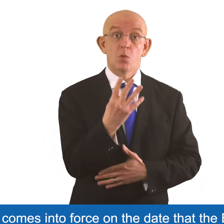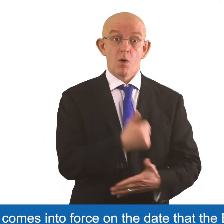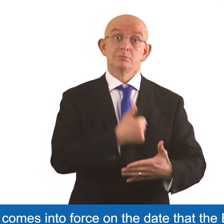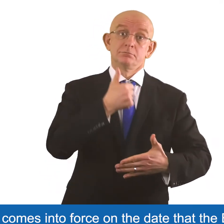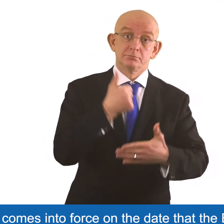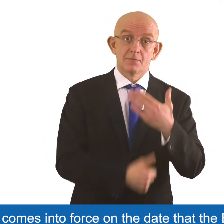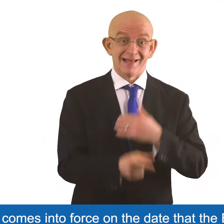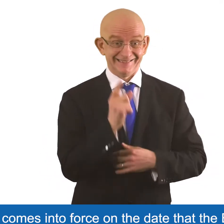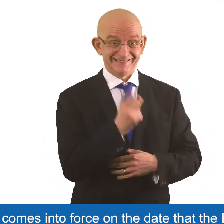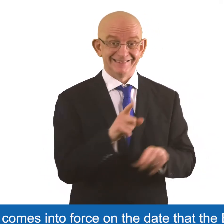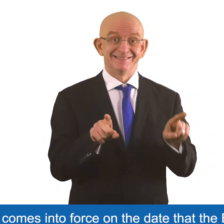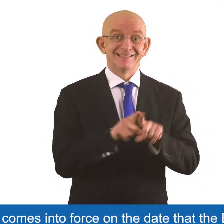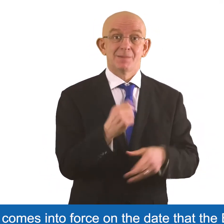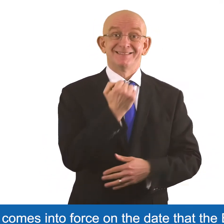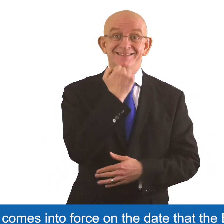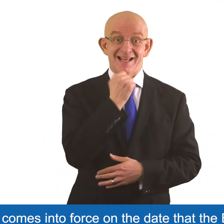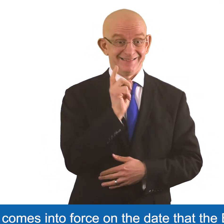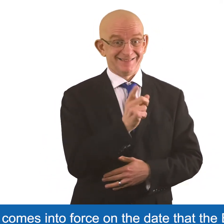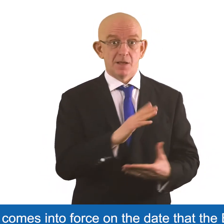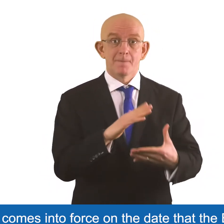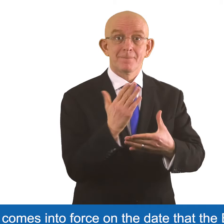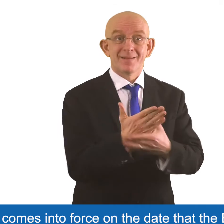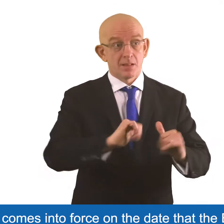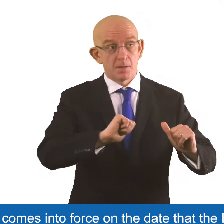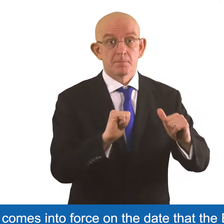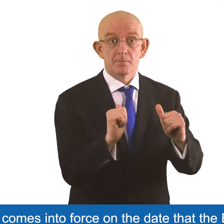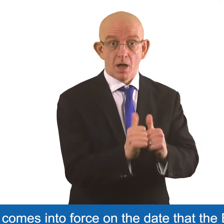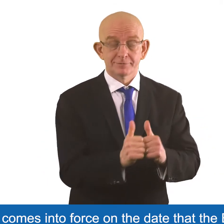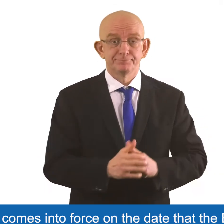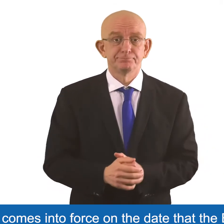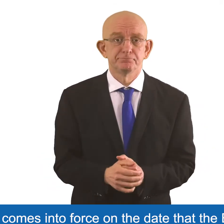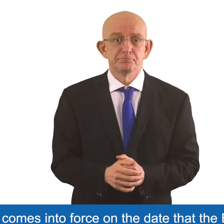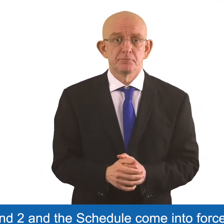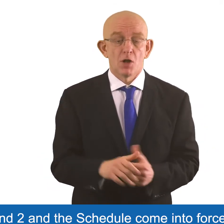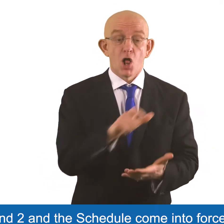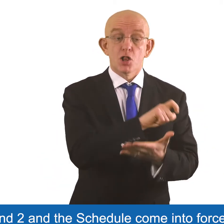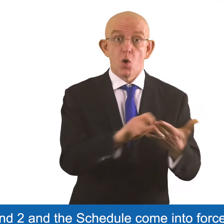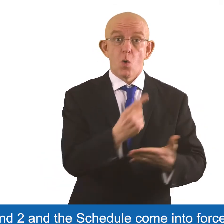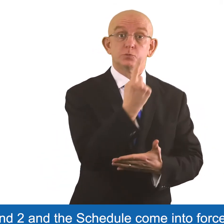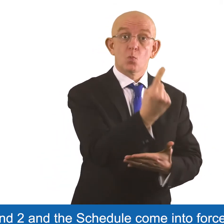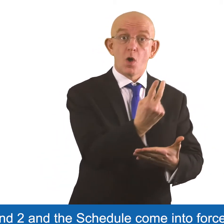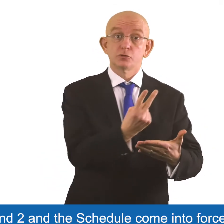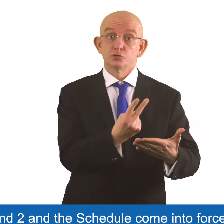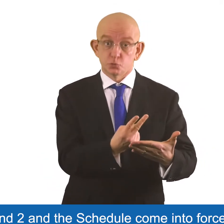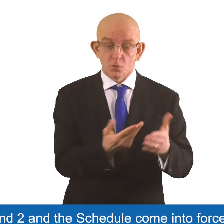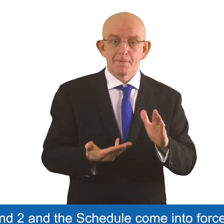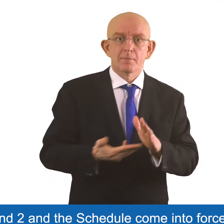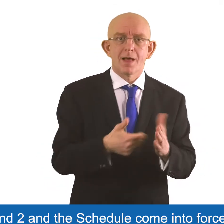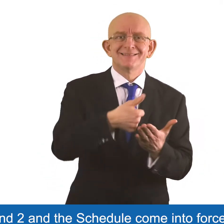43. Clause 4 comes into force on the date that the bill is passed. Clauses 1 and 2 and the schedule come